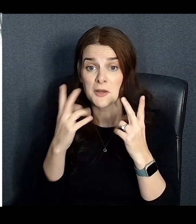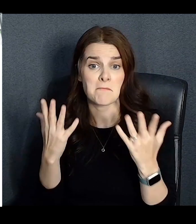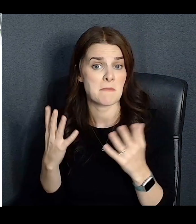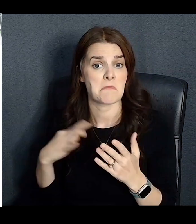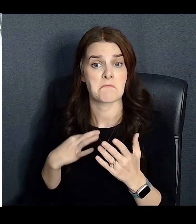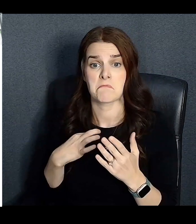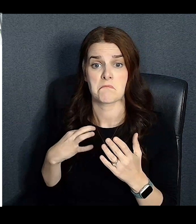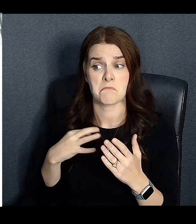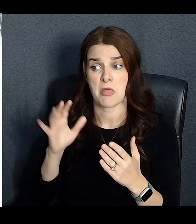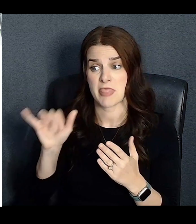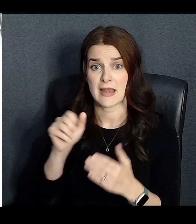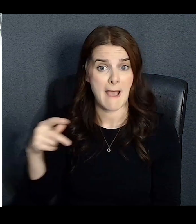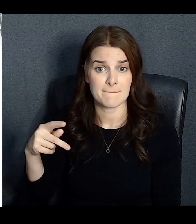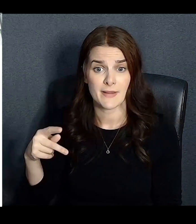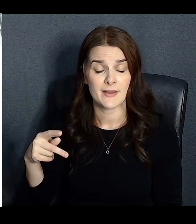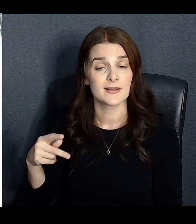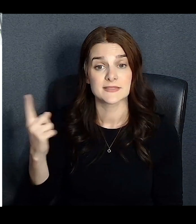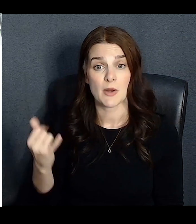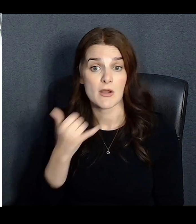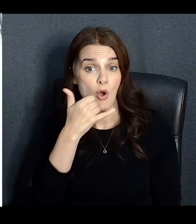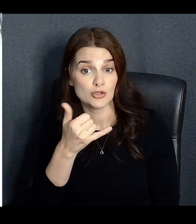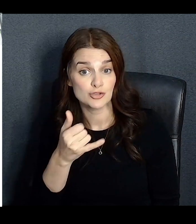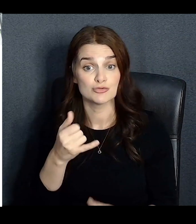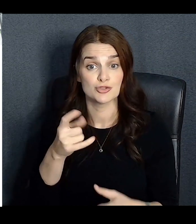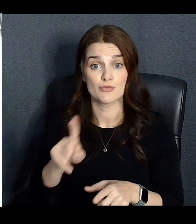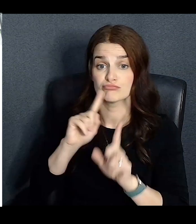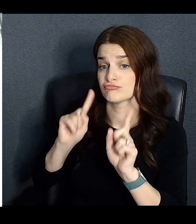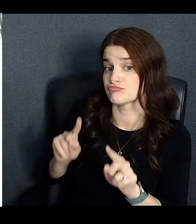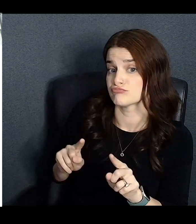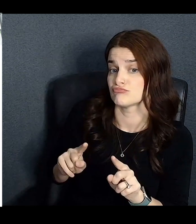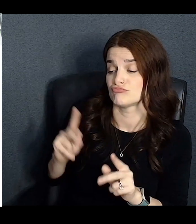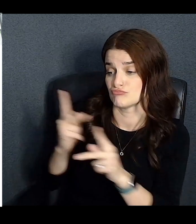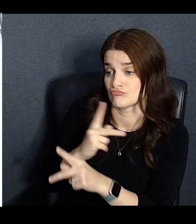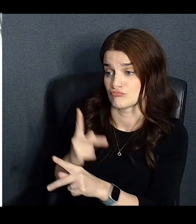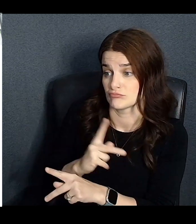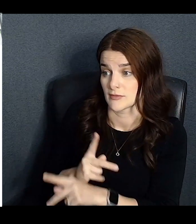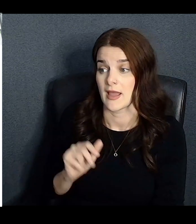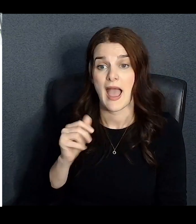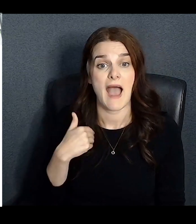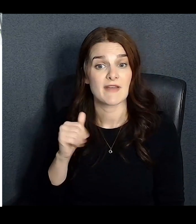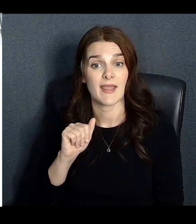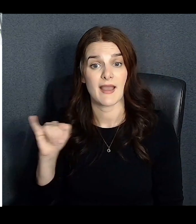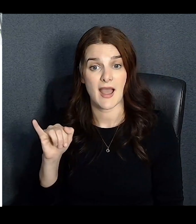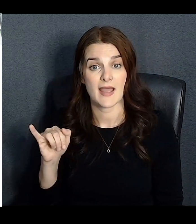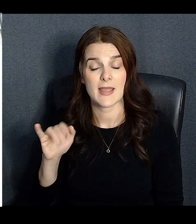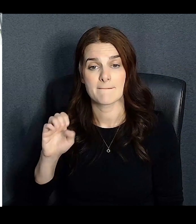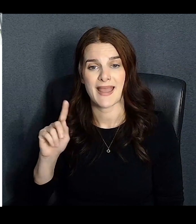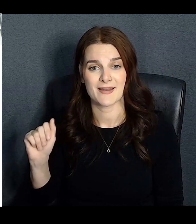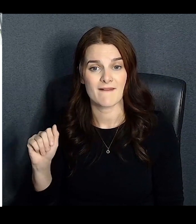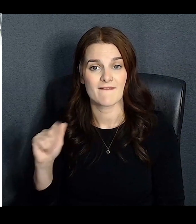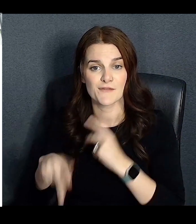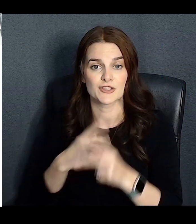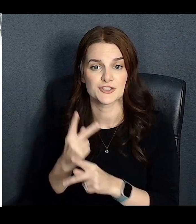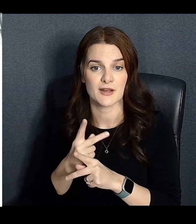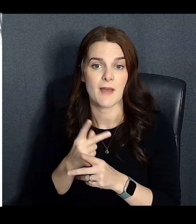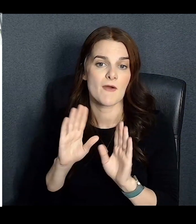might want to be a volunteer on this app. And you can answer someone's questions, help them figure something out. There's also an AI beta version of Be